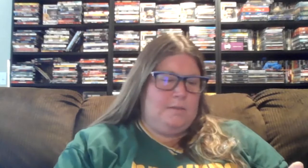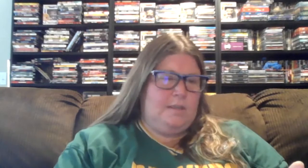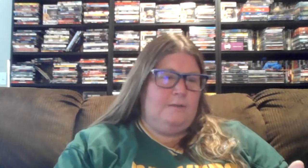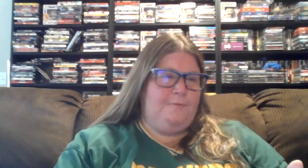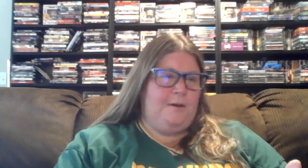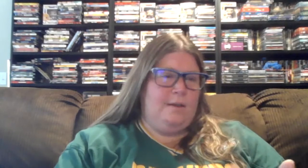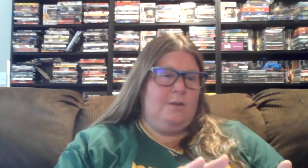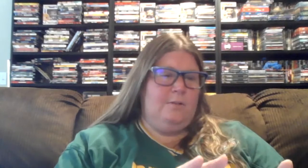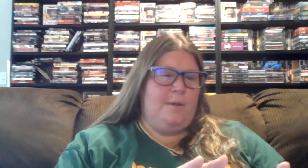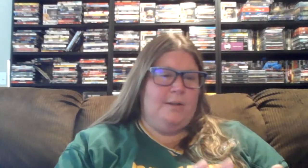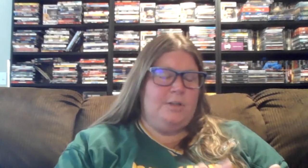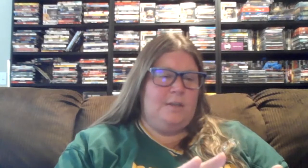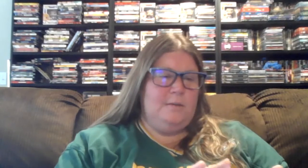see if he knows bocce.